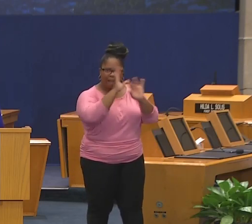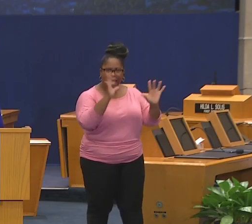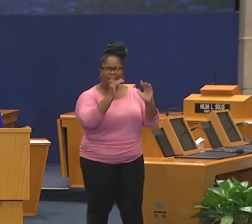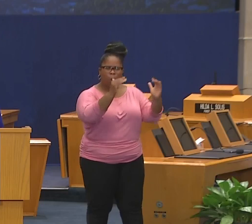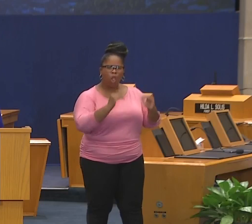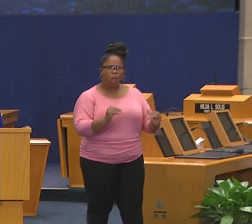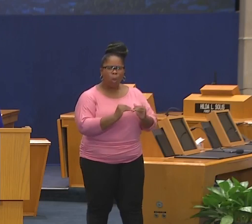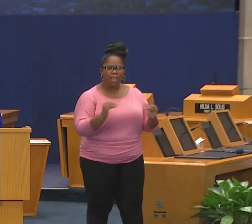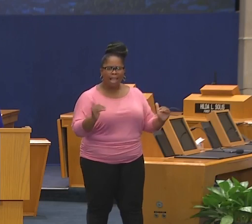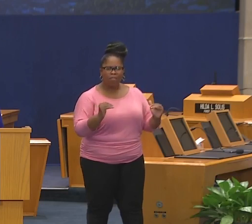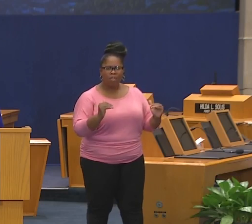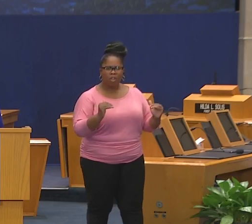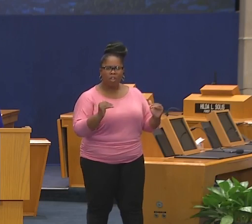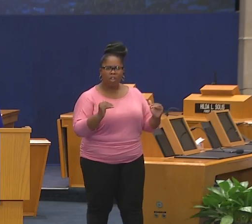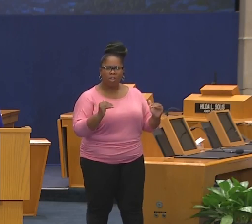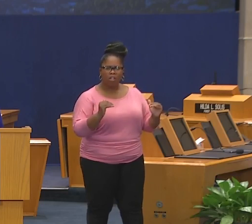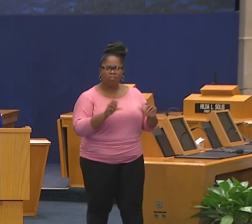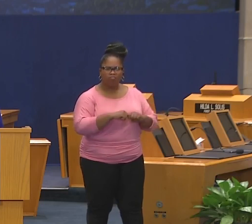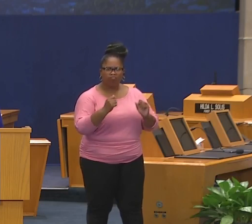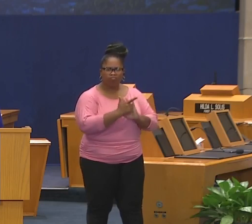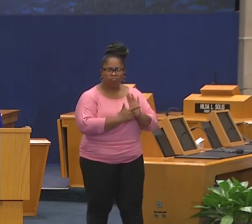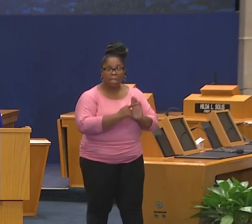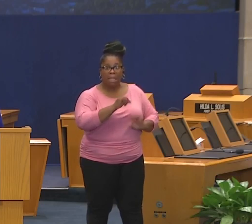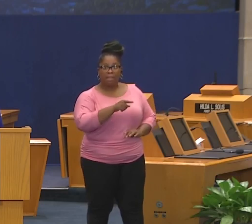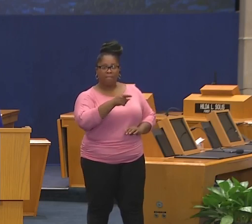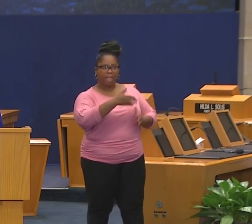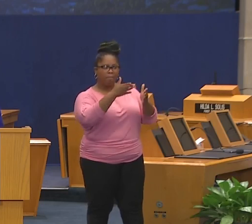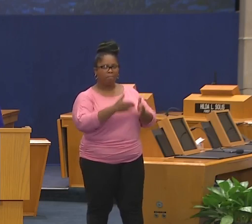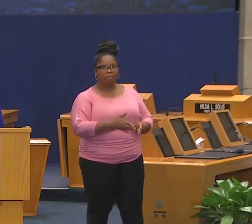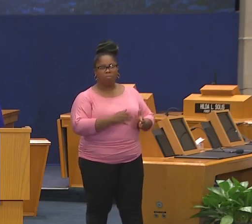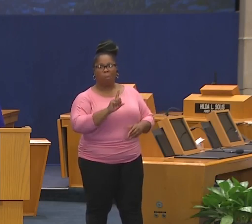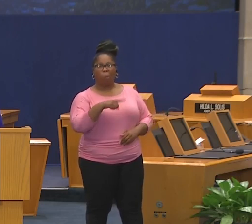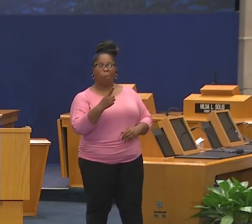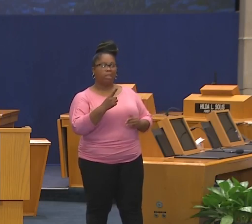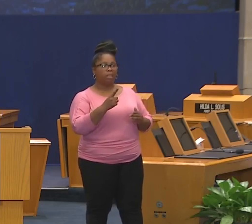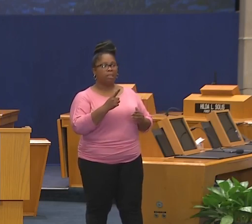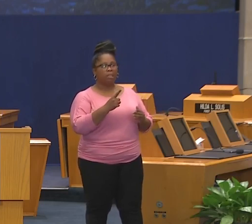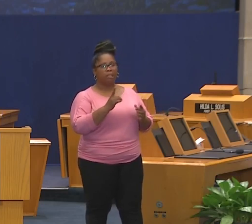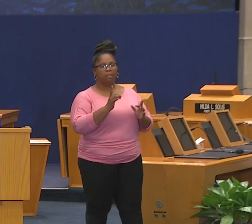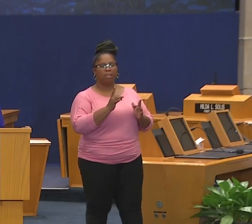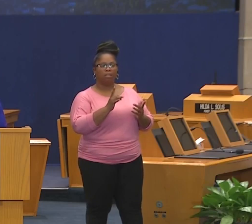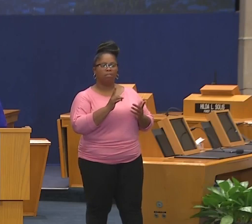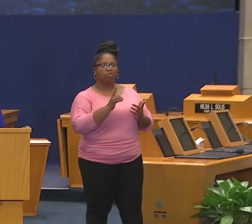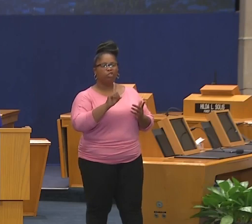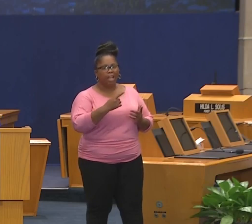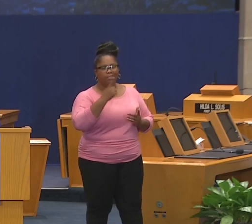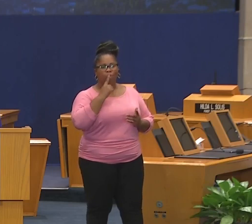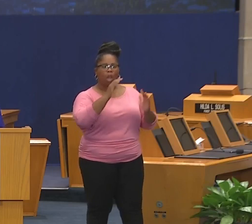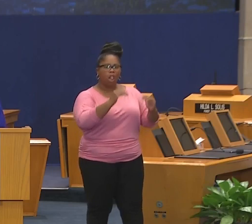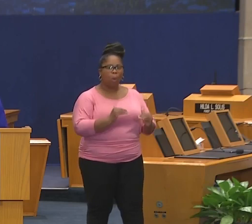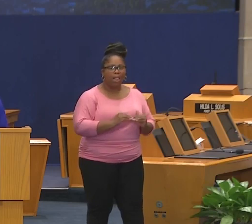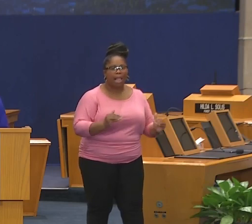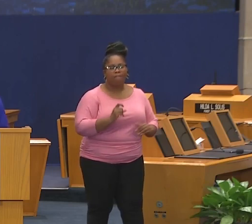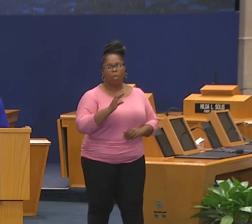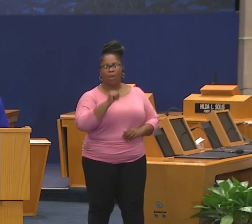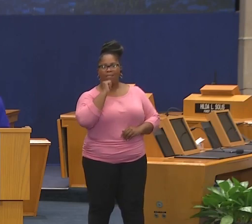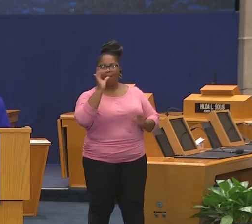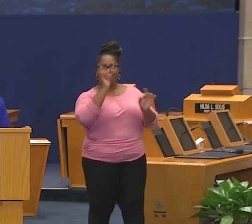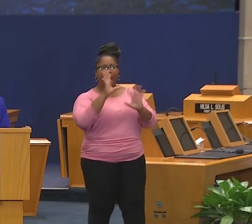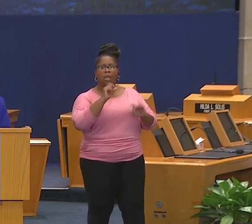that individual's only presumed offense is a nonviolent or low-level offense, or when that person has no